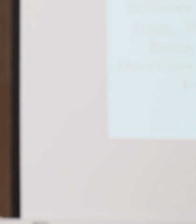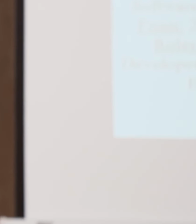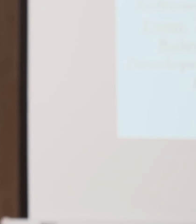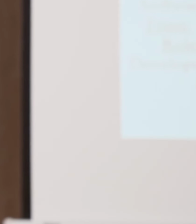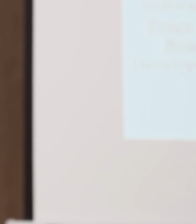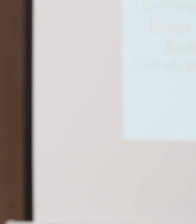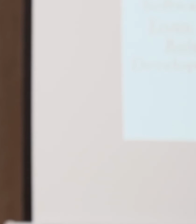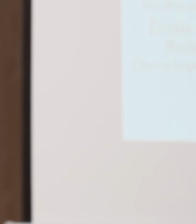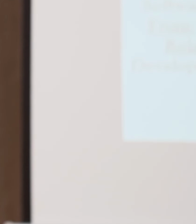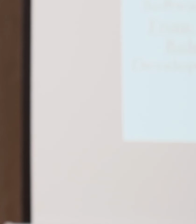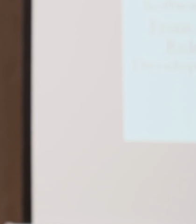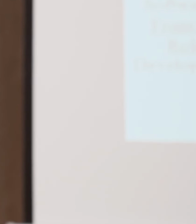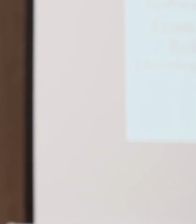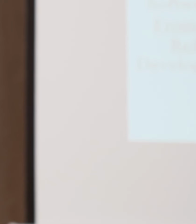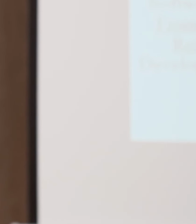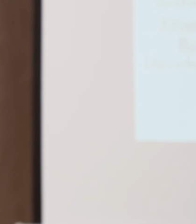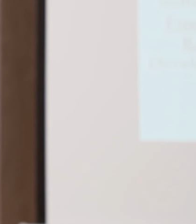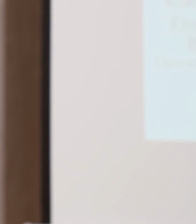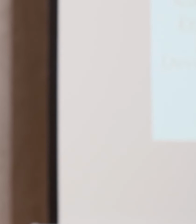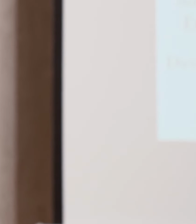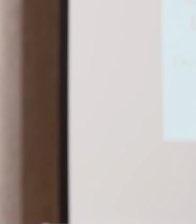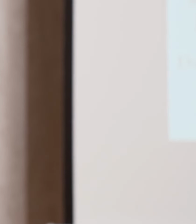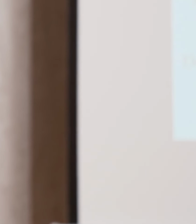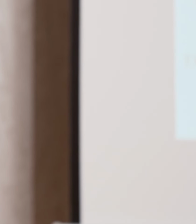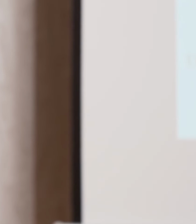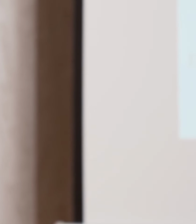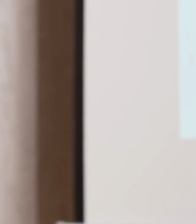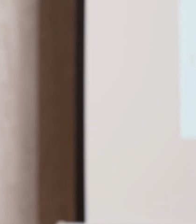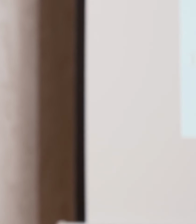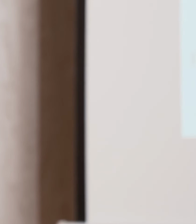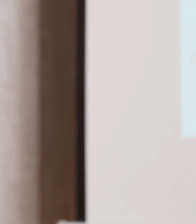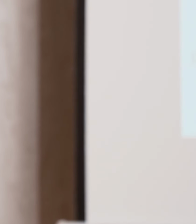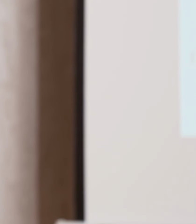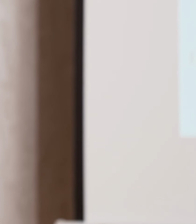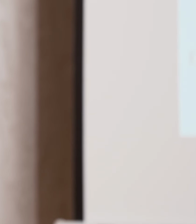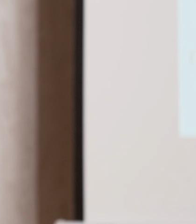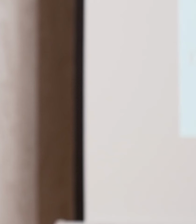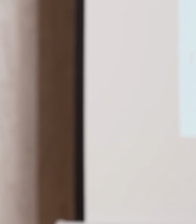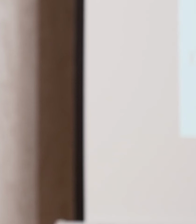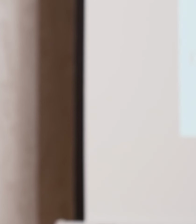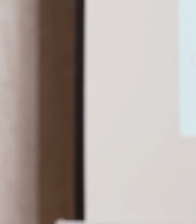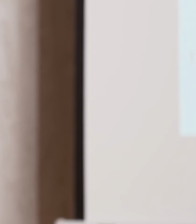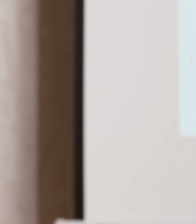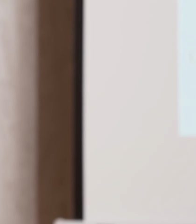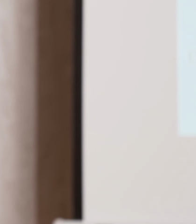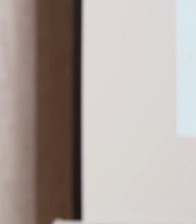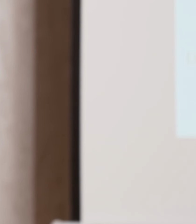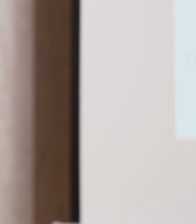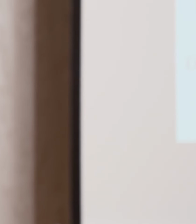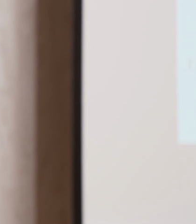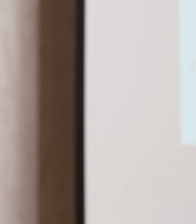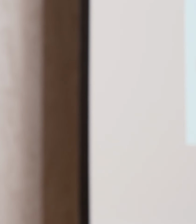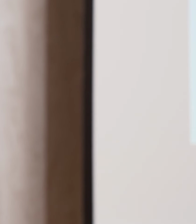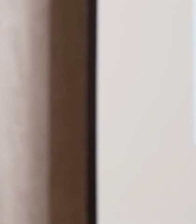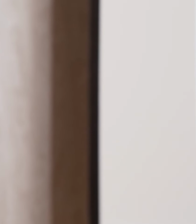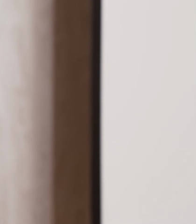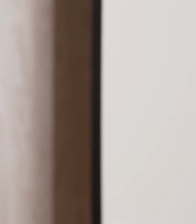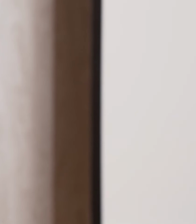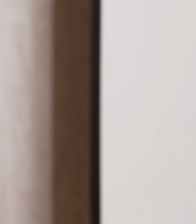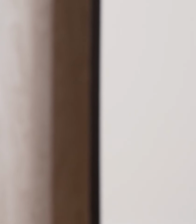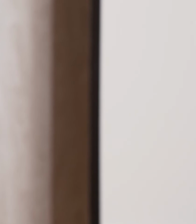although I was working as a software engineer, I had no clue about accessibility principles, the whole inclusion phenomenon and so on. And that is